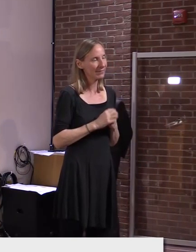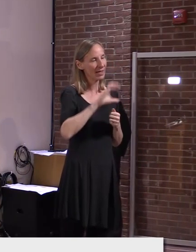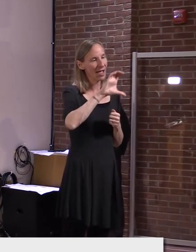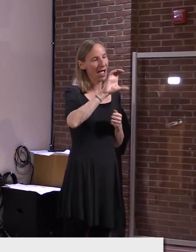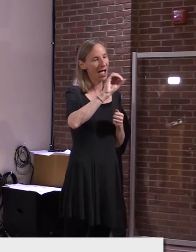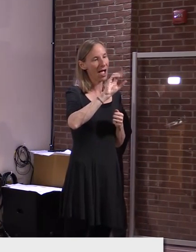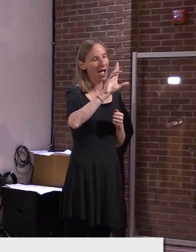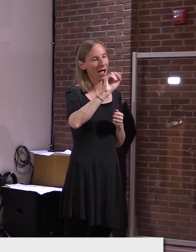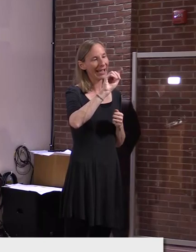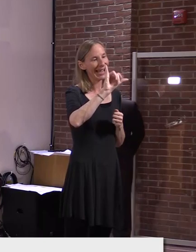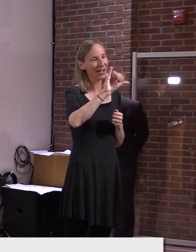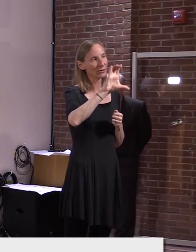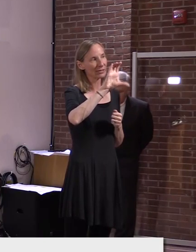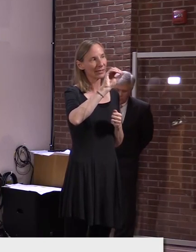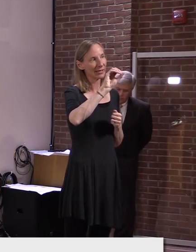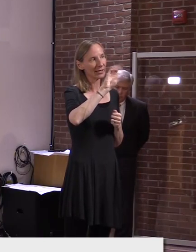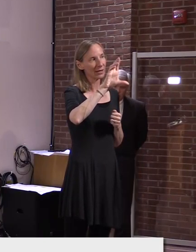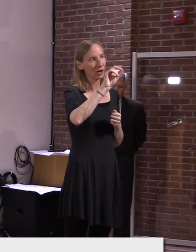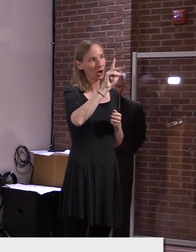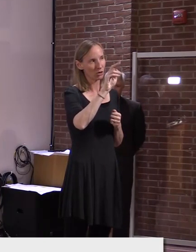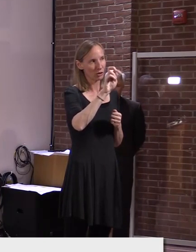Courier.